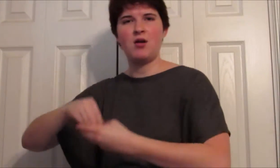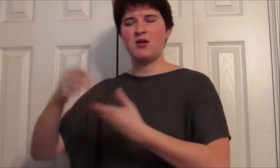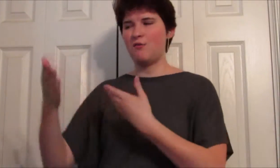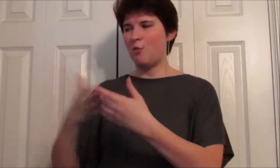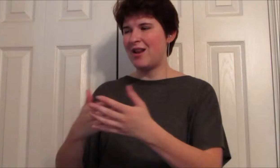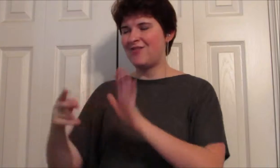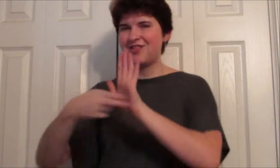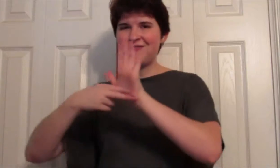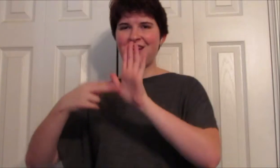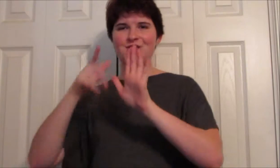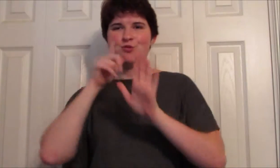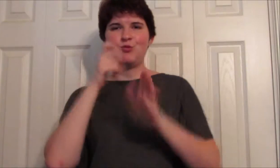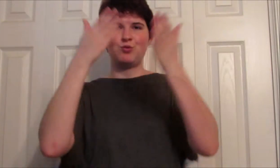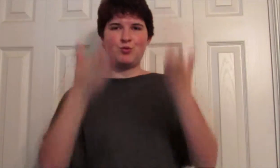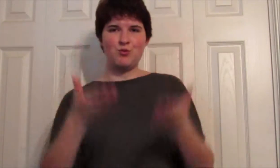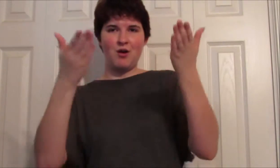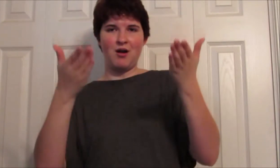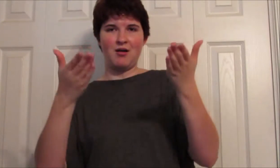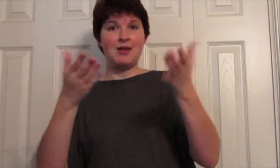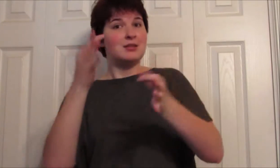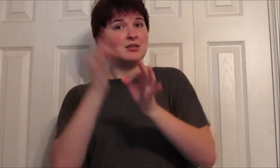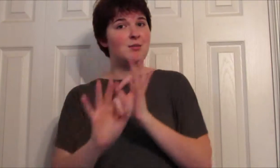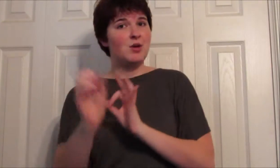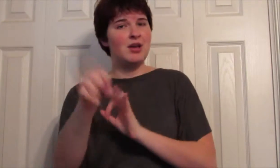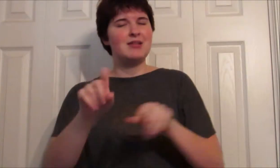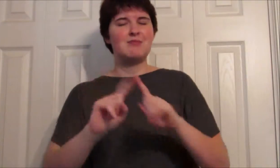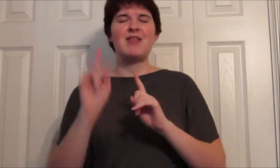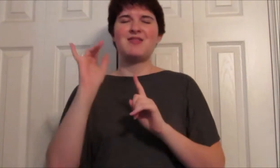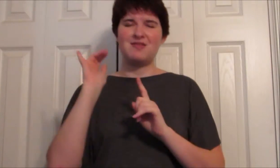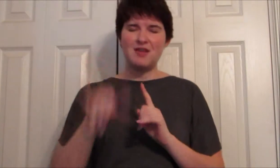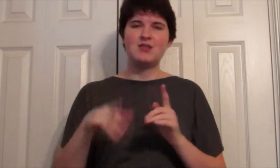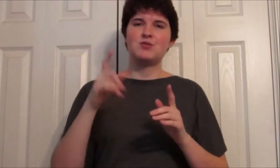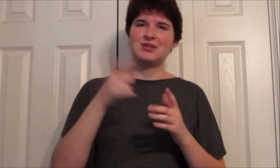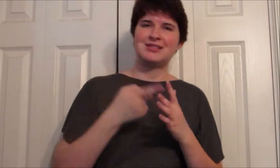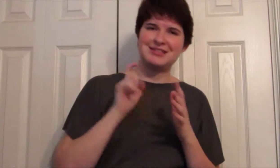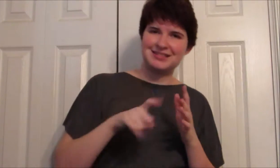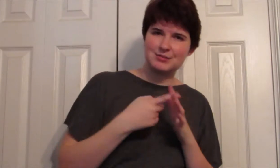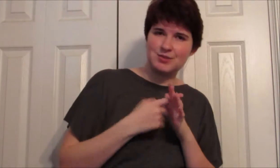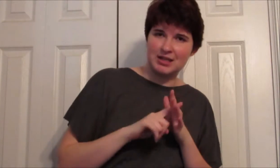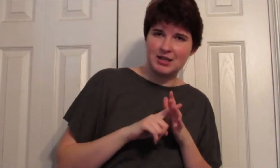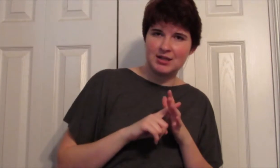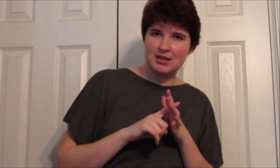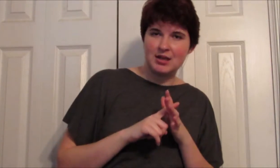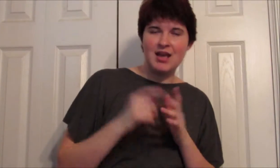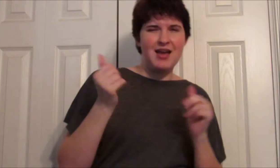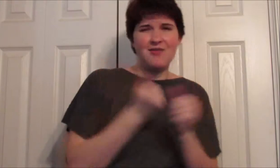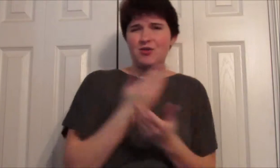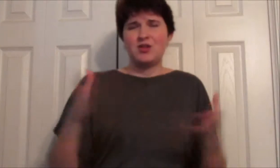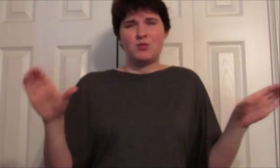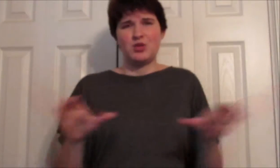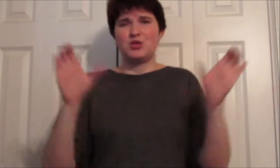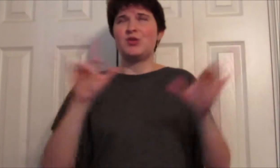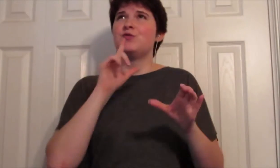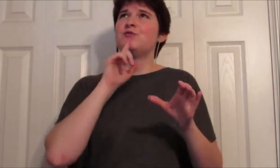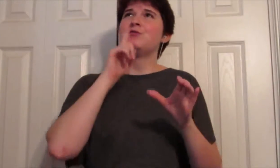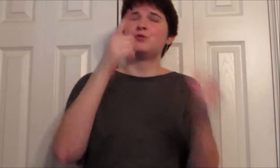of what defines who you are. It sounds simple, but you know, this is where it all begins, really. Everything that we do of true,